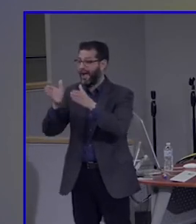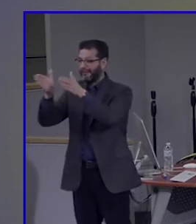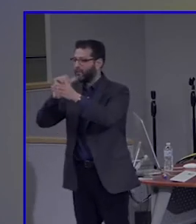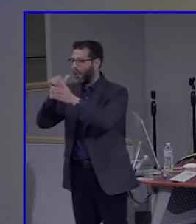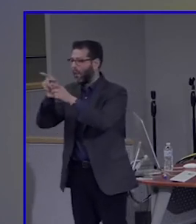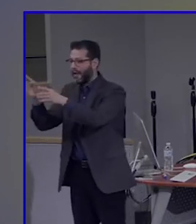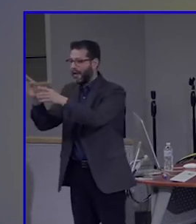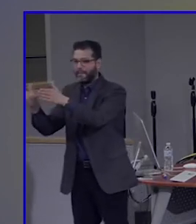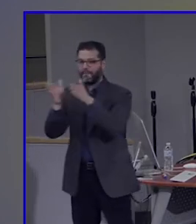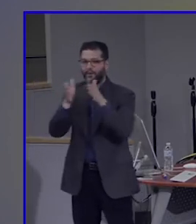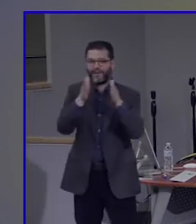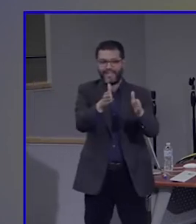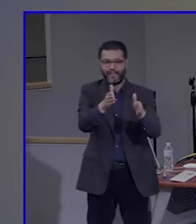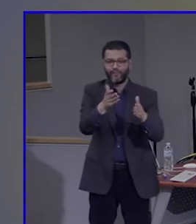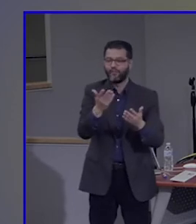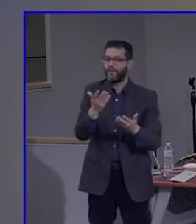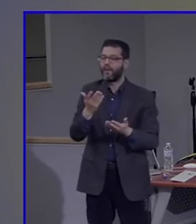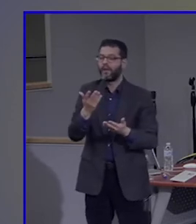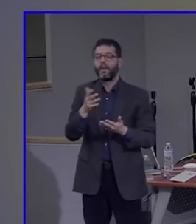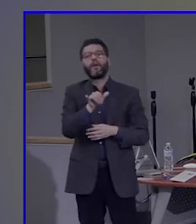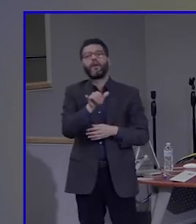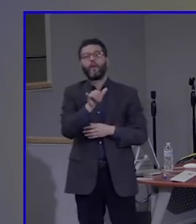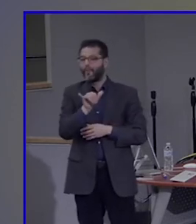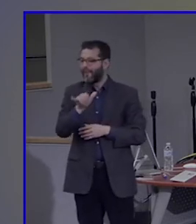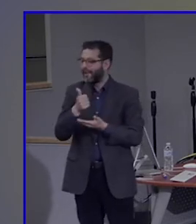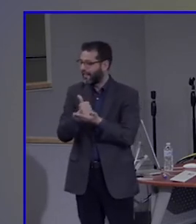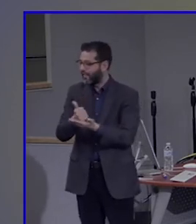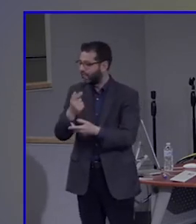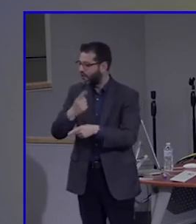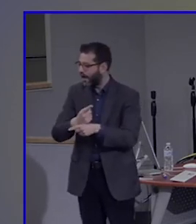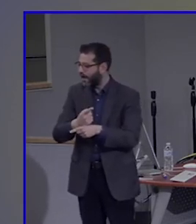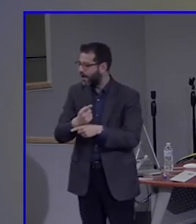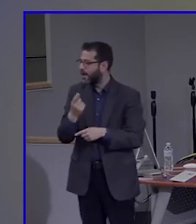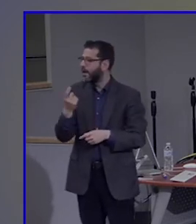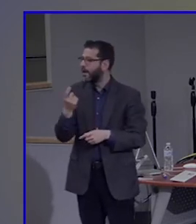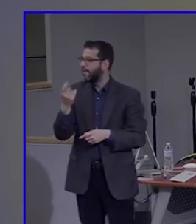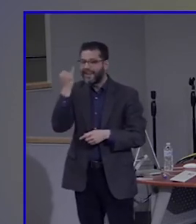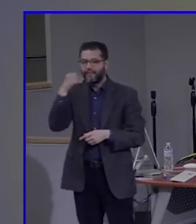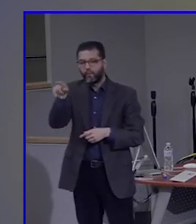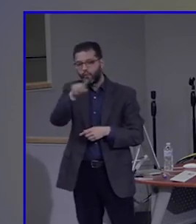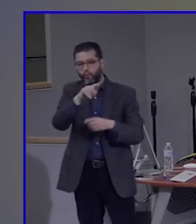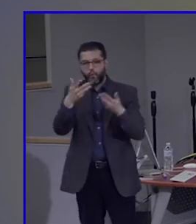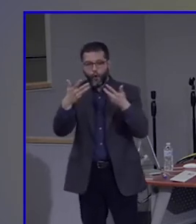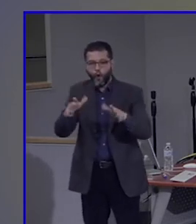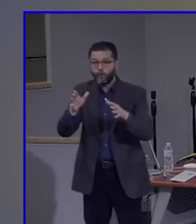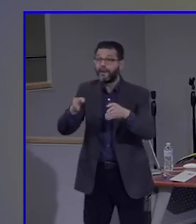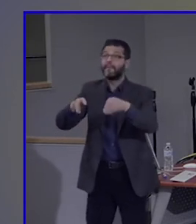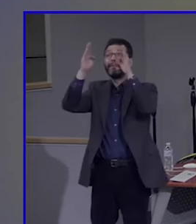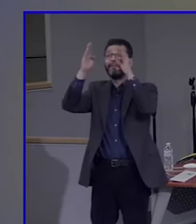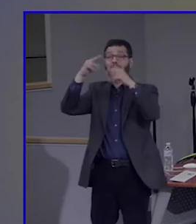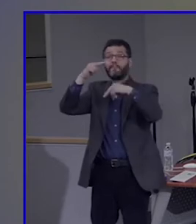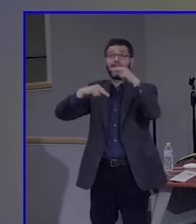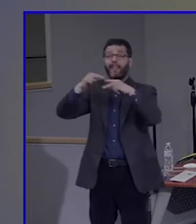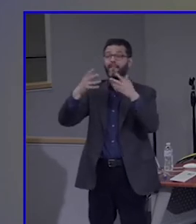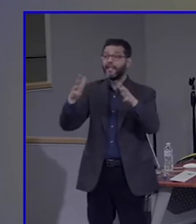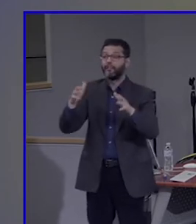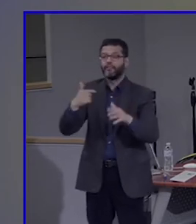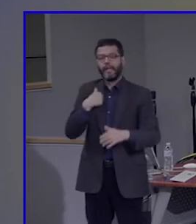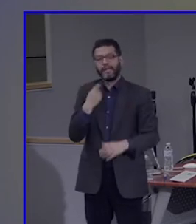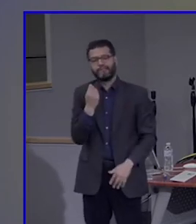unstable that's really helpful whereas if you've already built it and I say that block in the middle is a problem